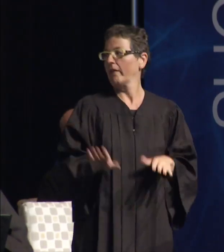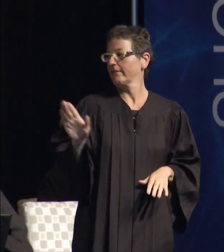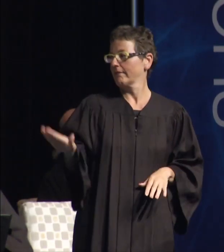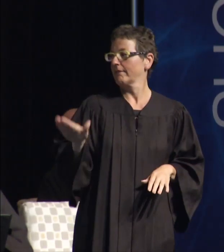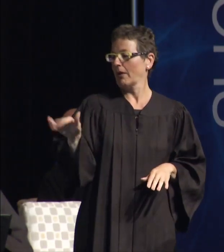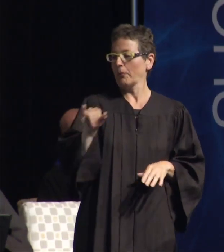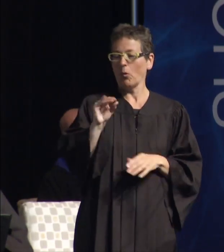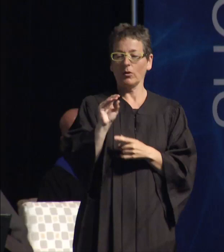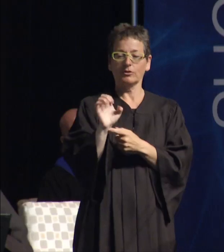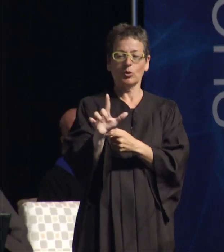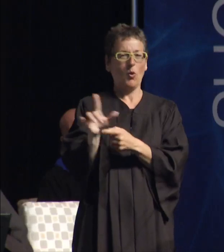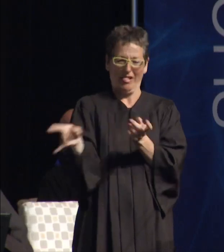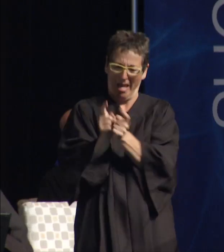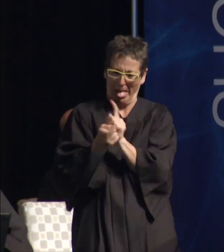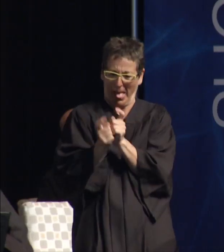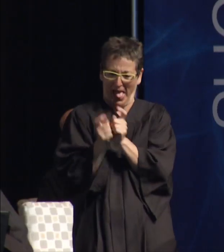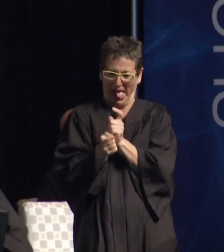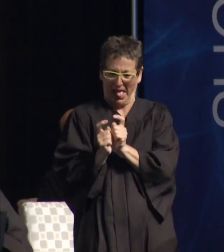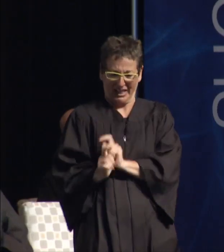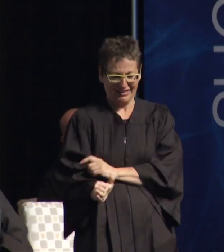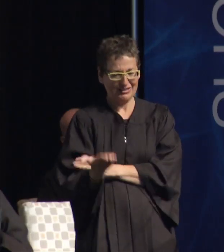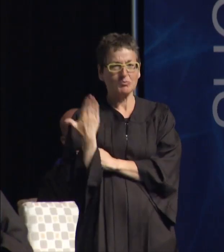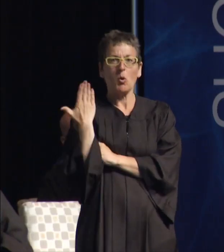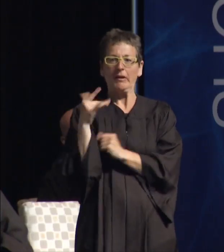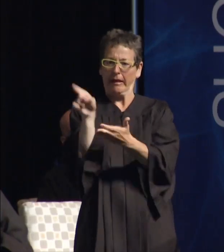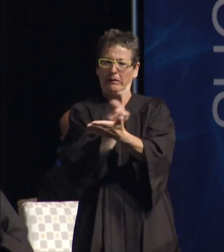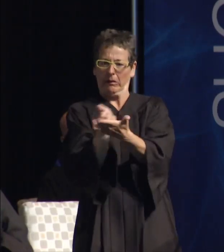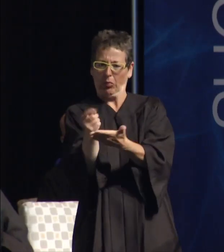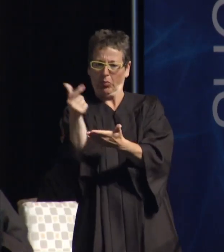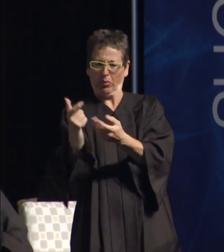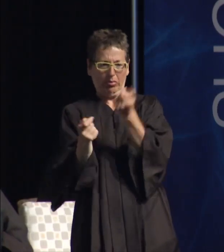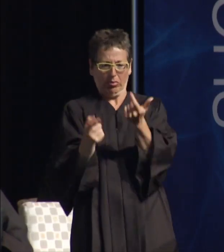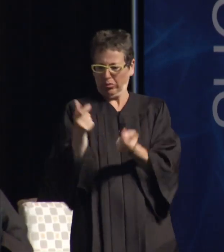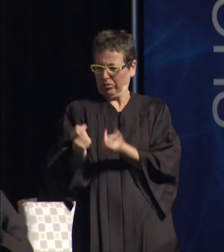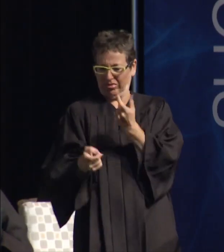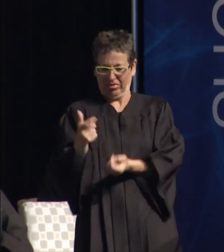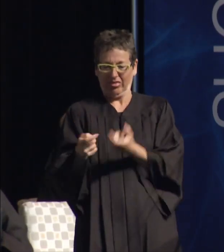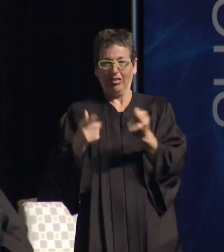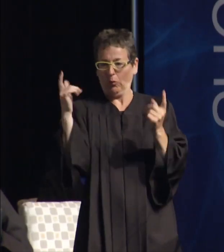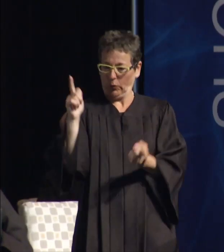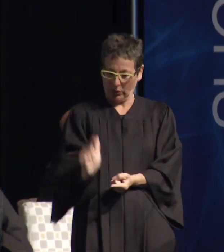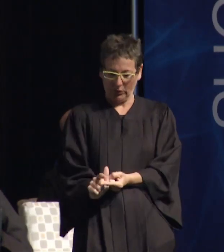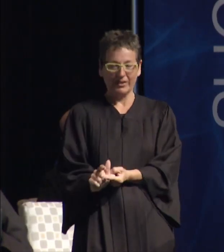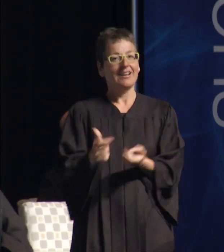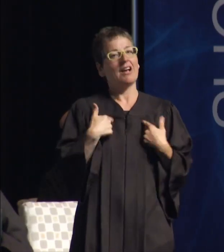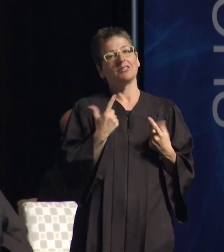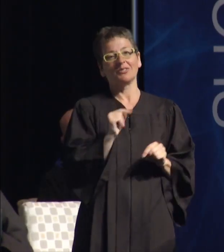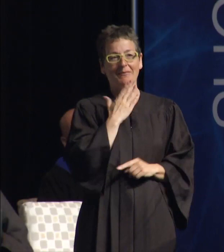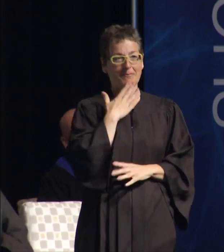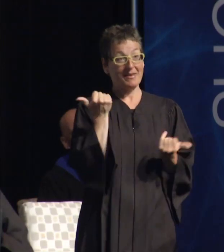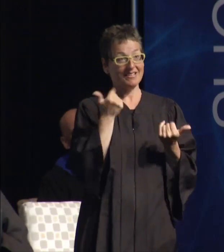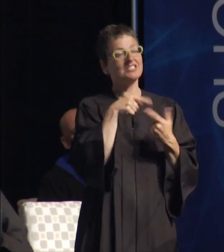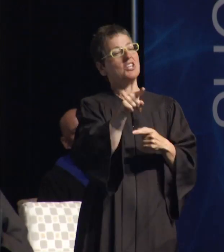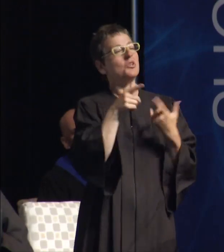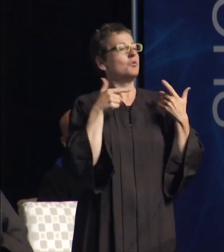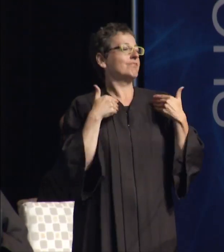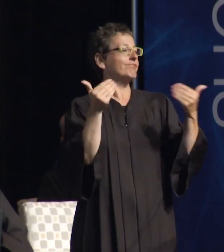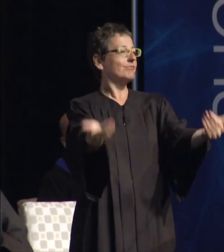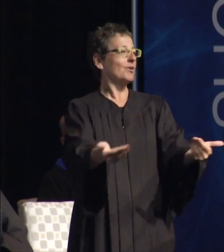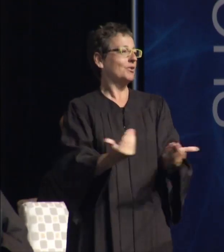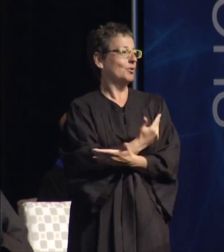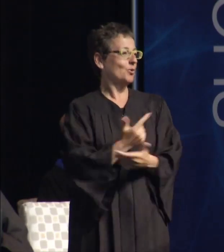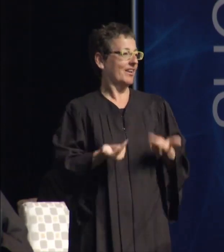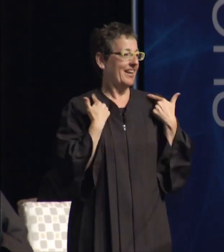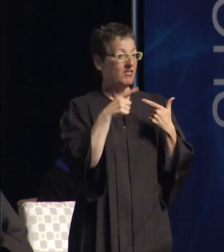was editing till the very last minute. He had to cross out so much, but I'll do my best and then we'll get on with our new lives, okay?